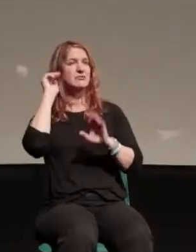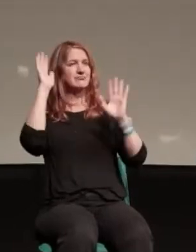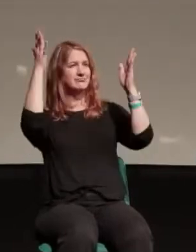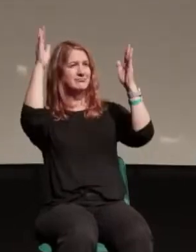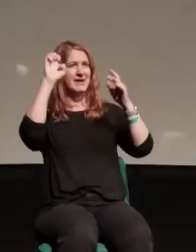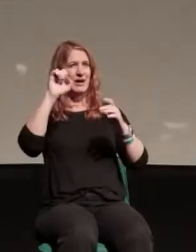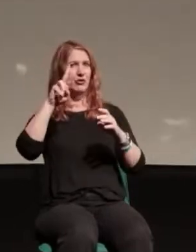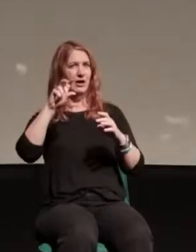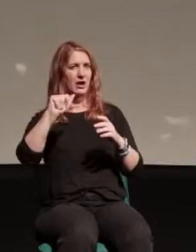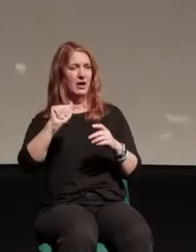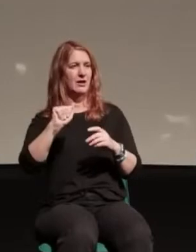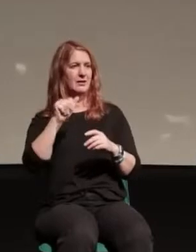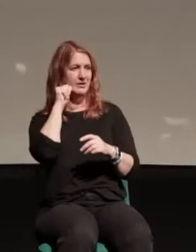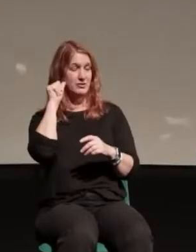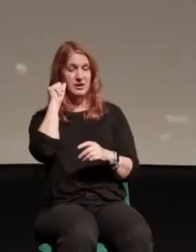Erica.